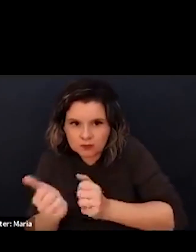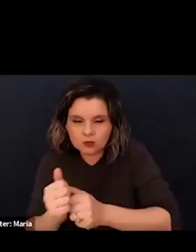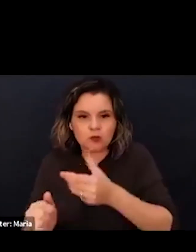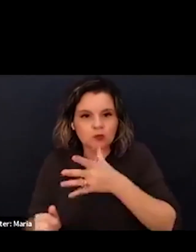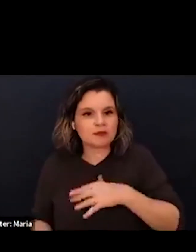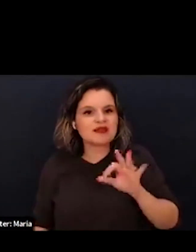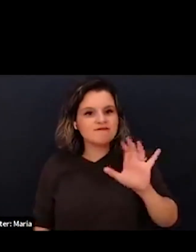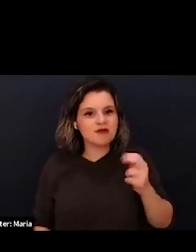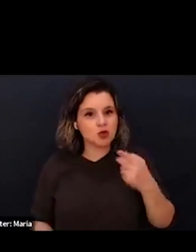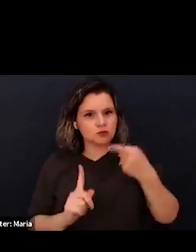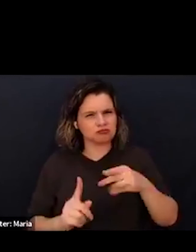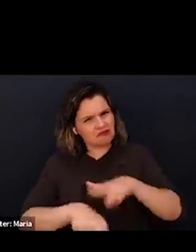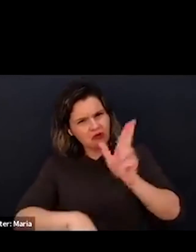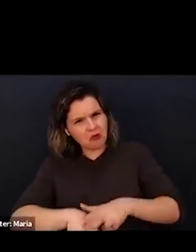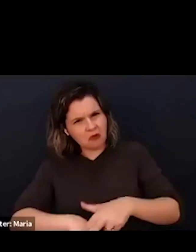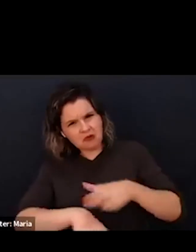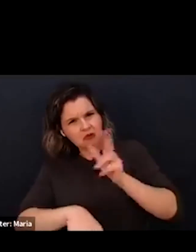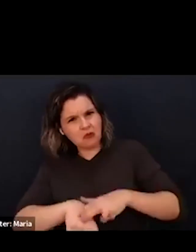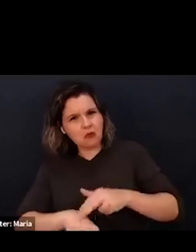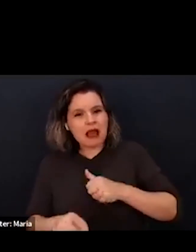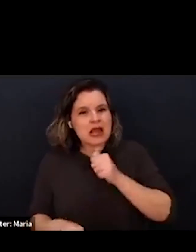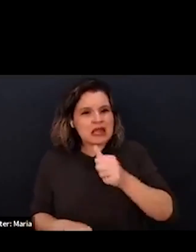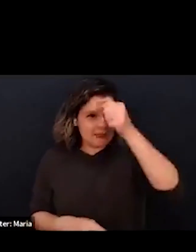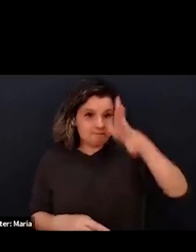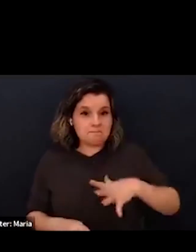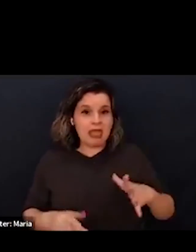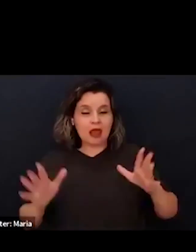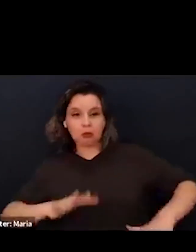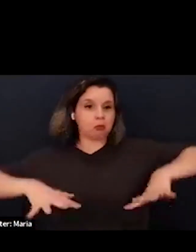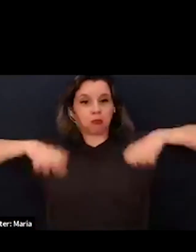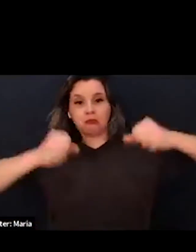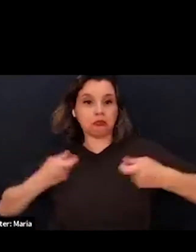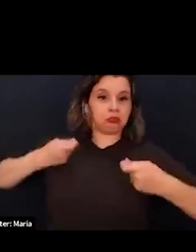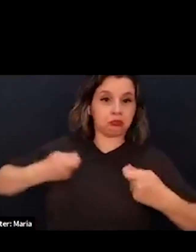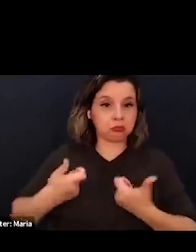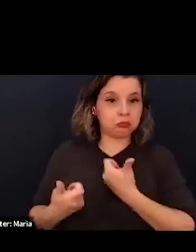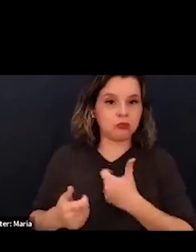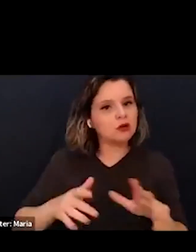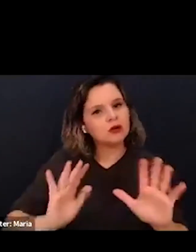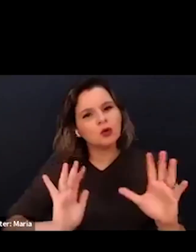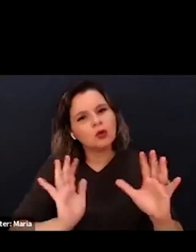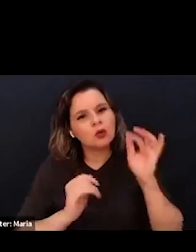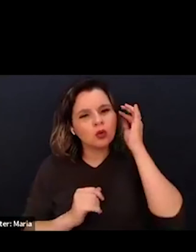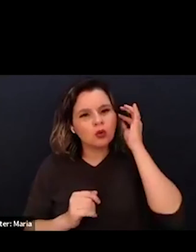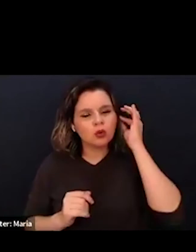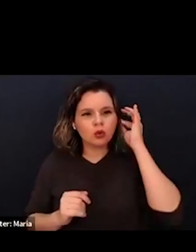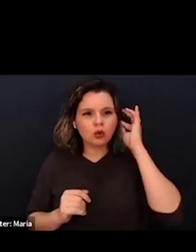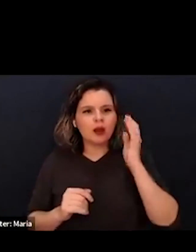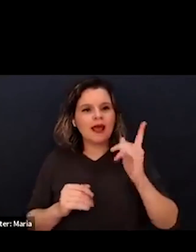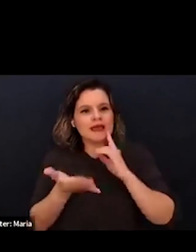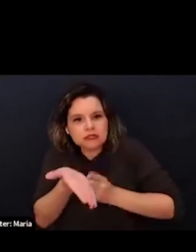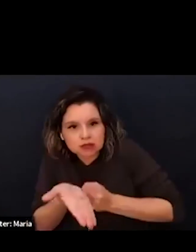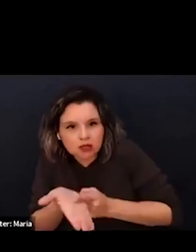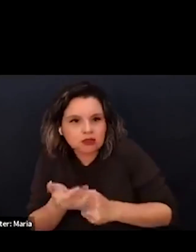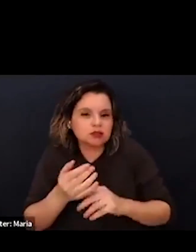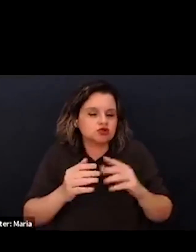earlier. Of course, it's not men going off and just, doing it on our own. I'm talking about, in dialogue, in